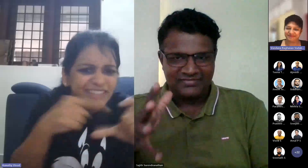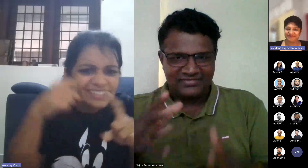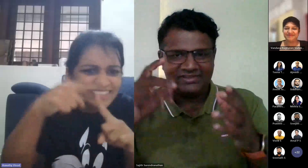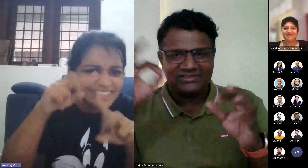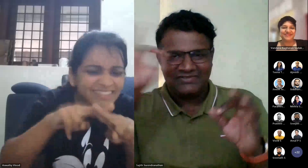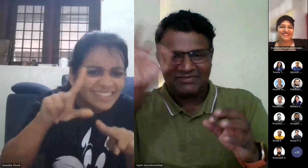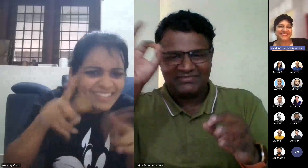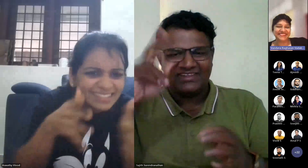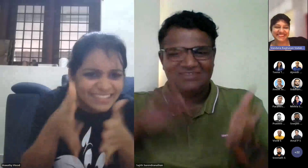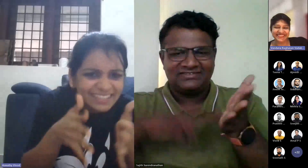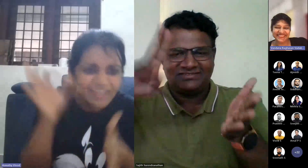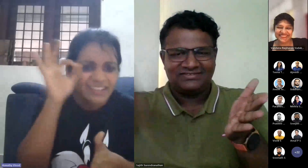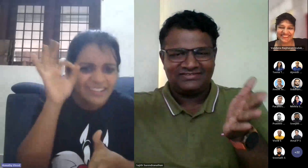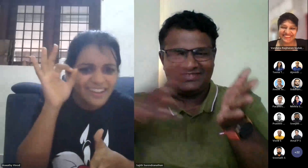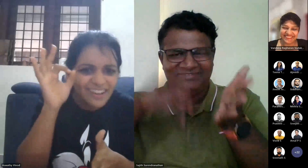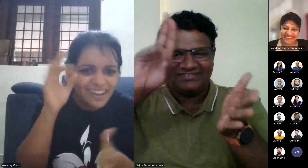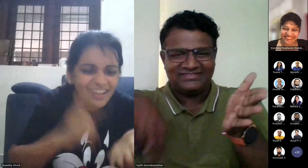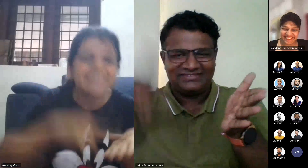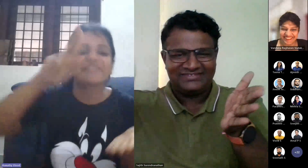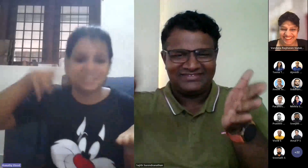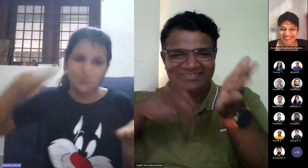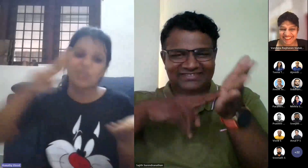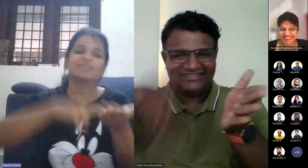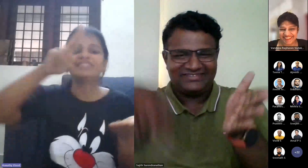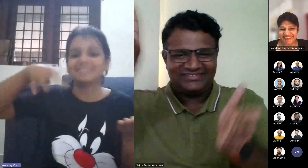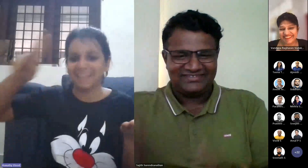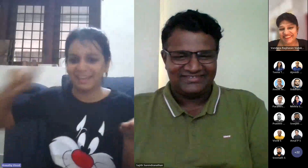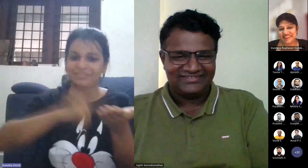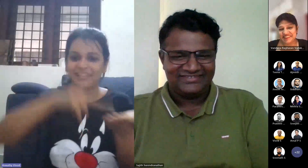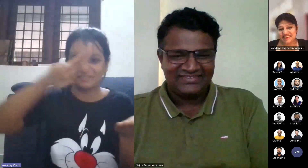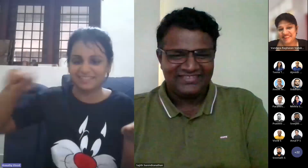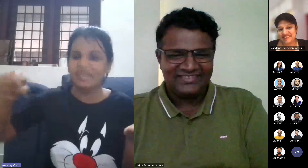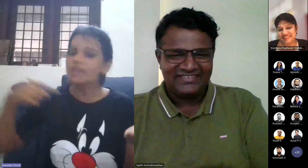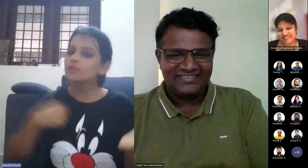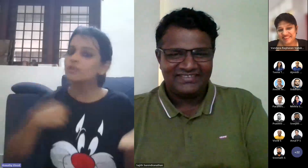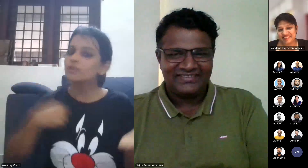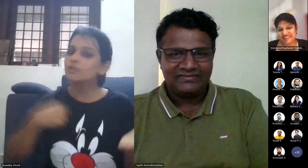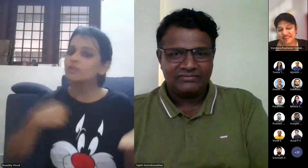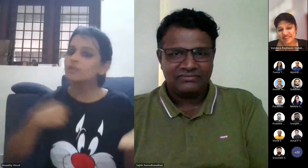for Netflix? There is Netflix. Okay, so this is a sign for Netflix.